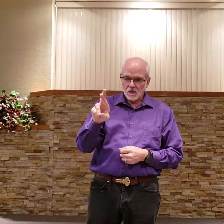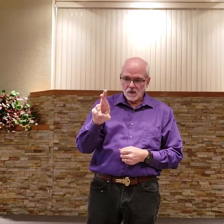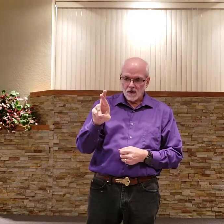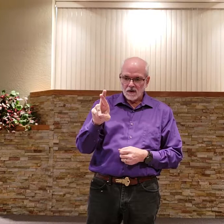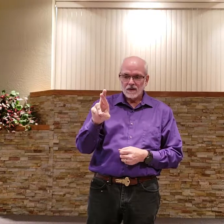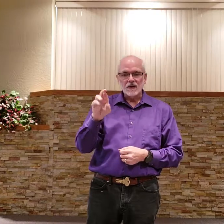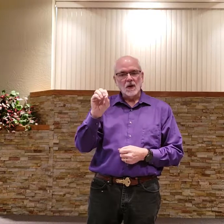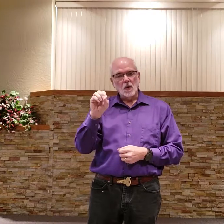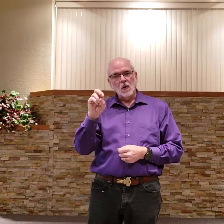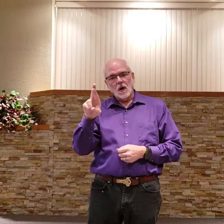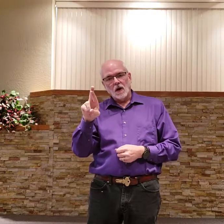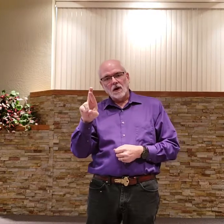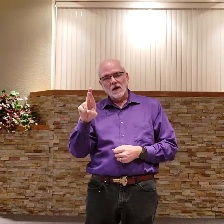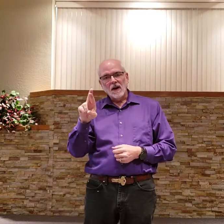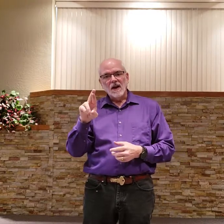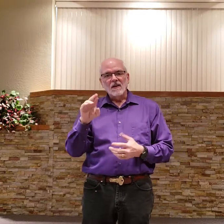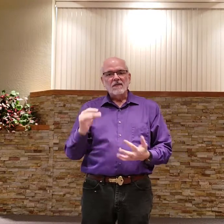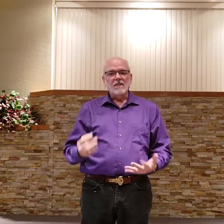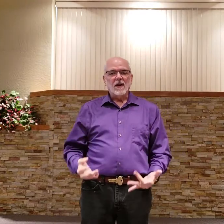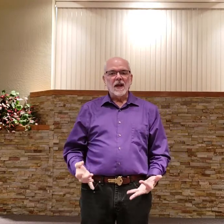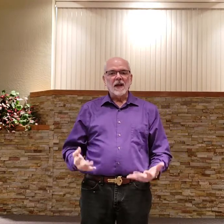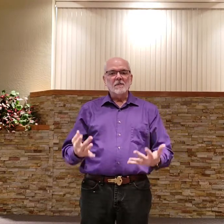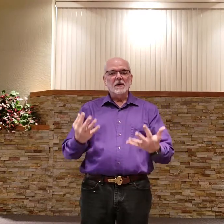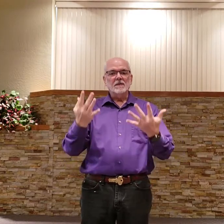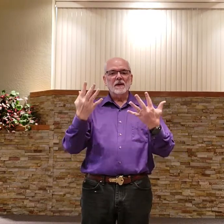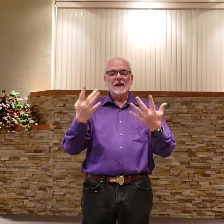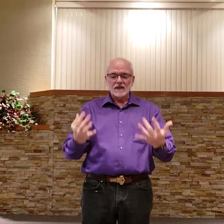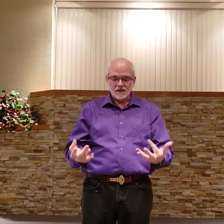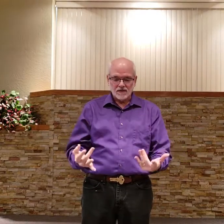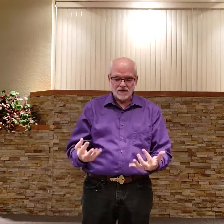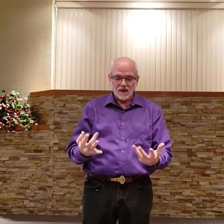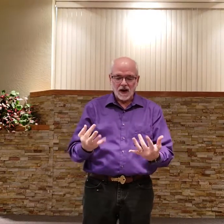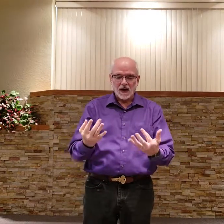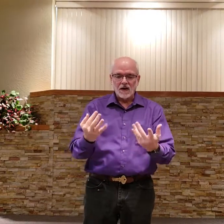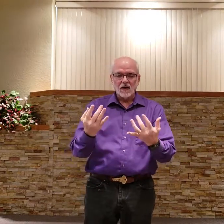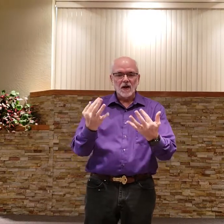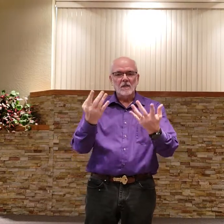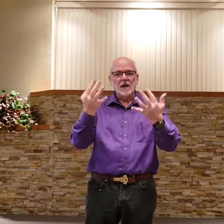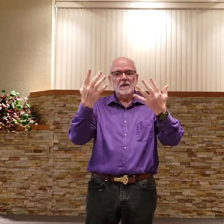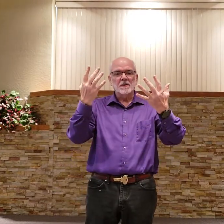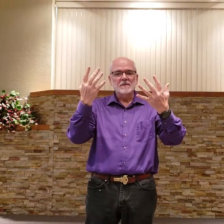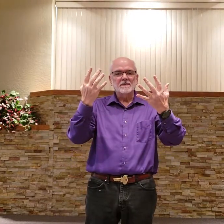or, it's O-R, flame. This is fire coming up.